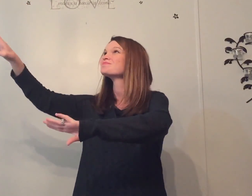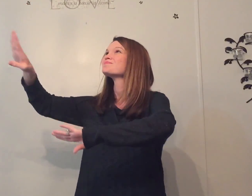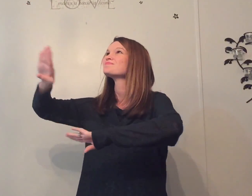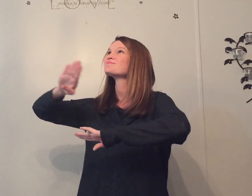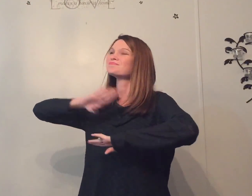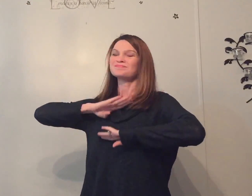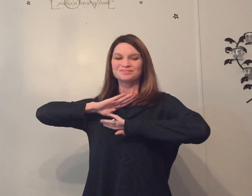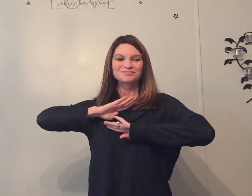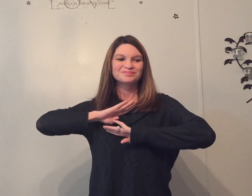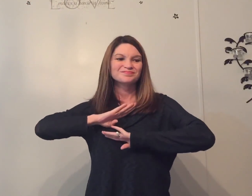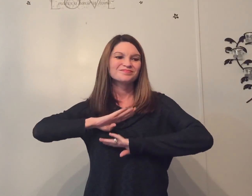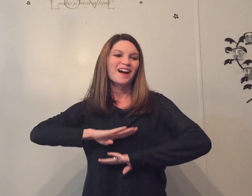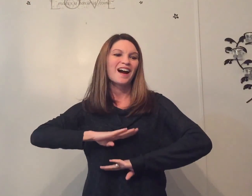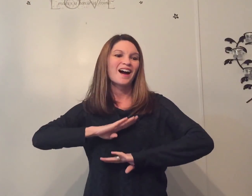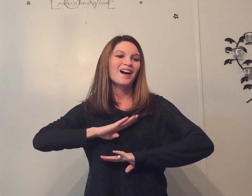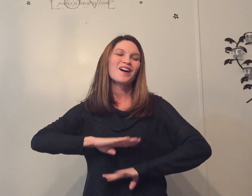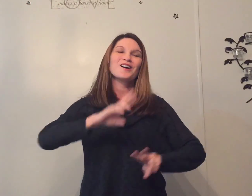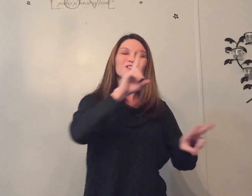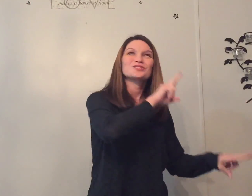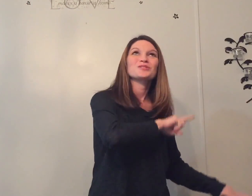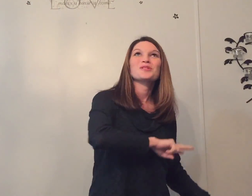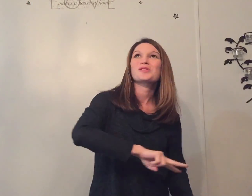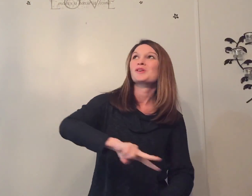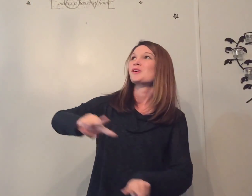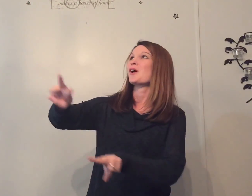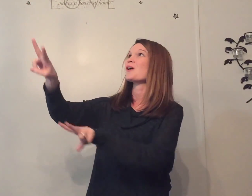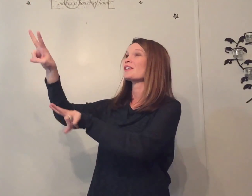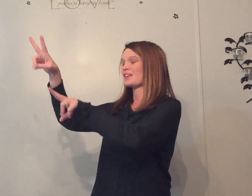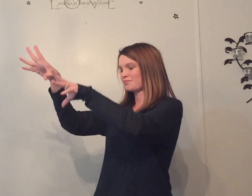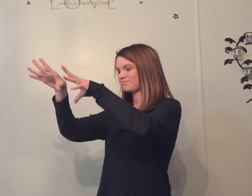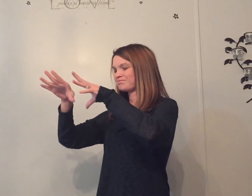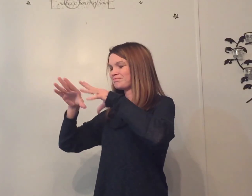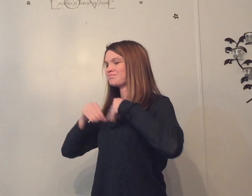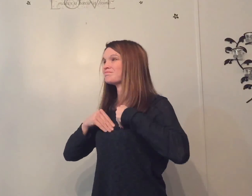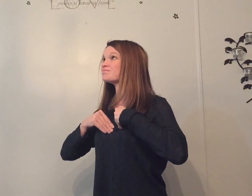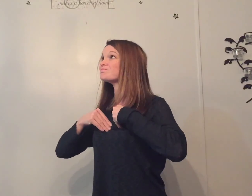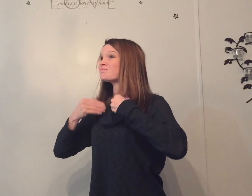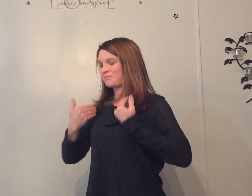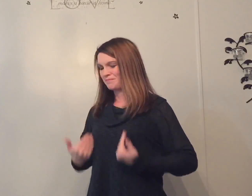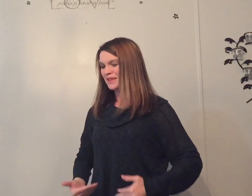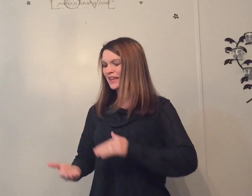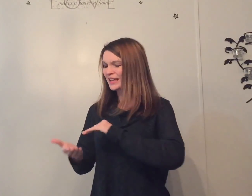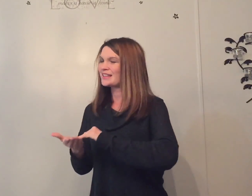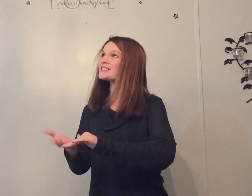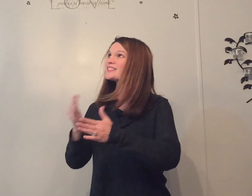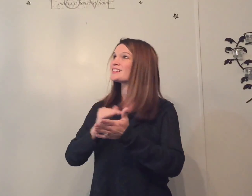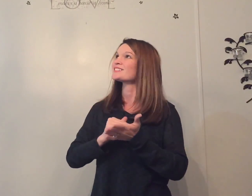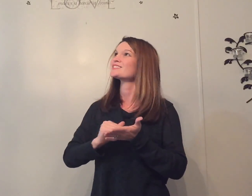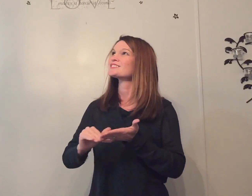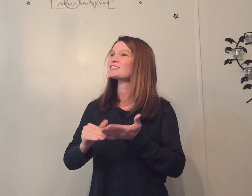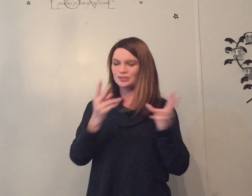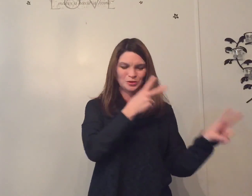is satisfied, To look on Him and pardon me, To